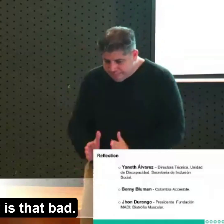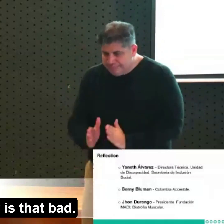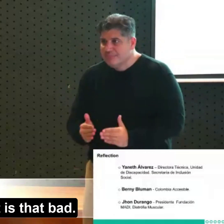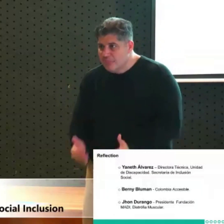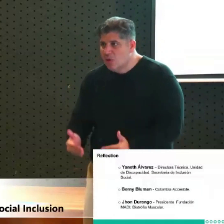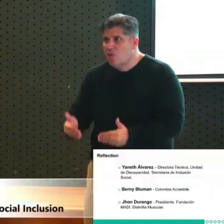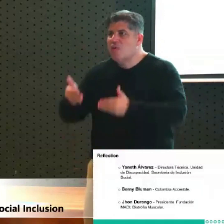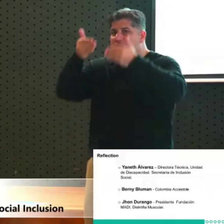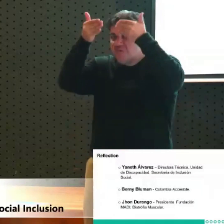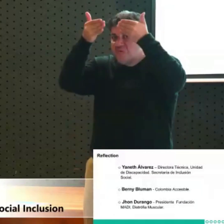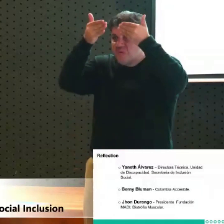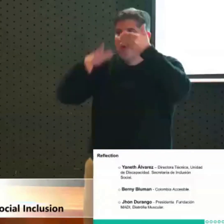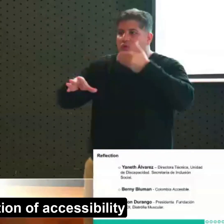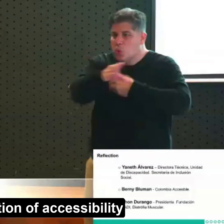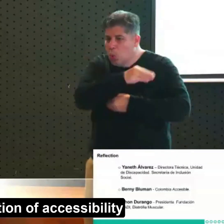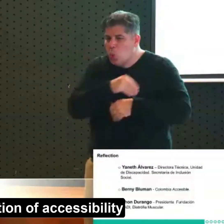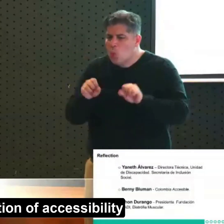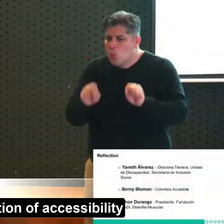that